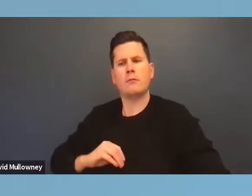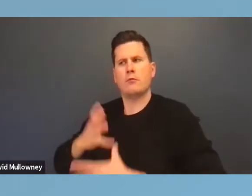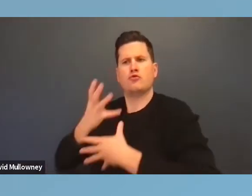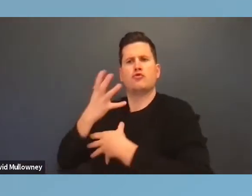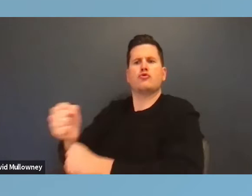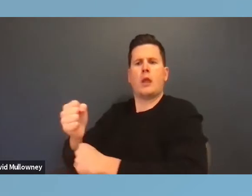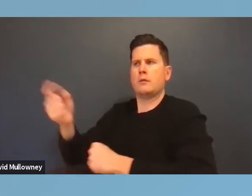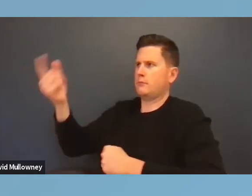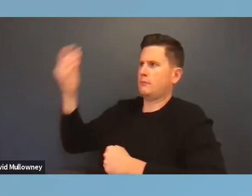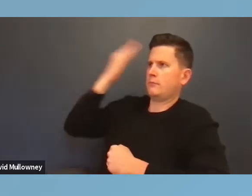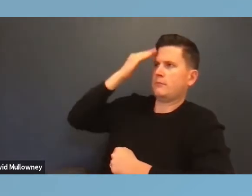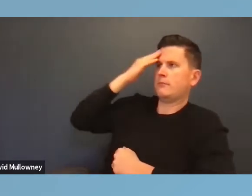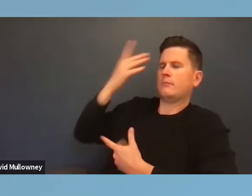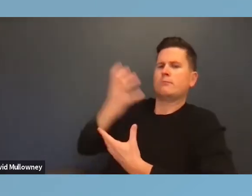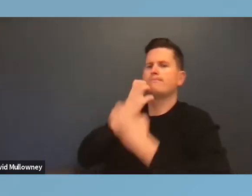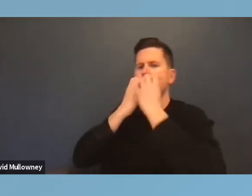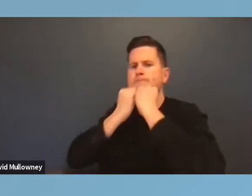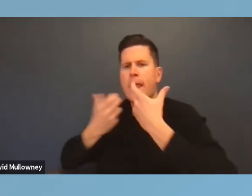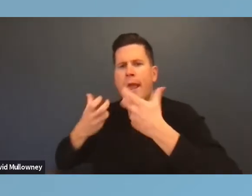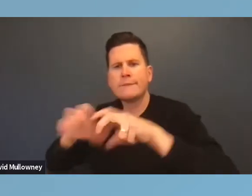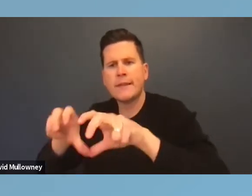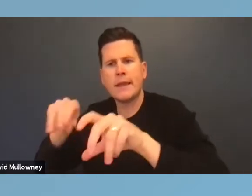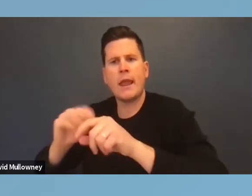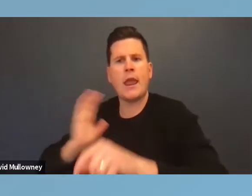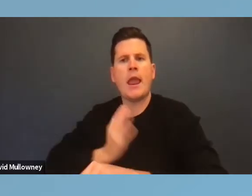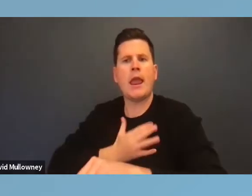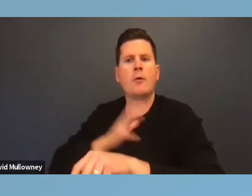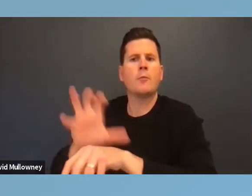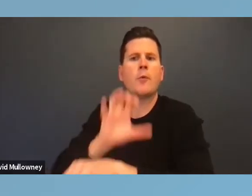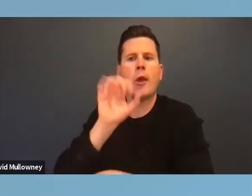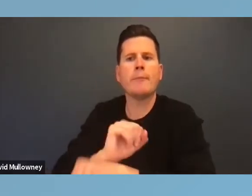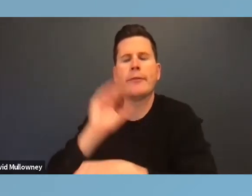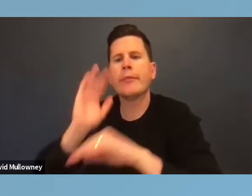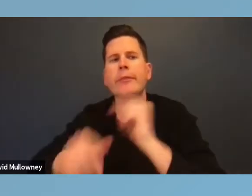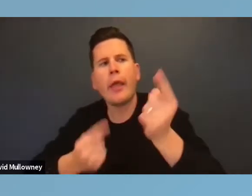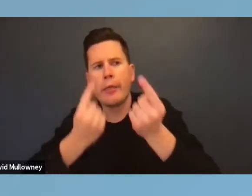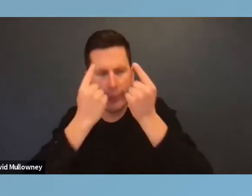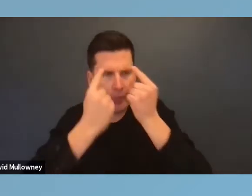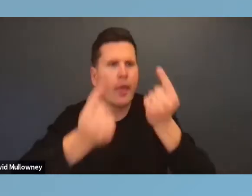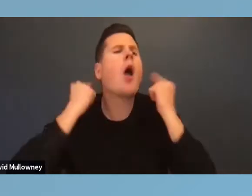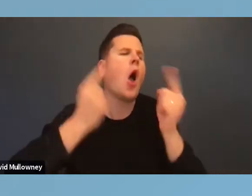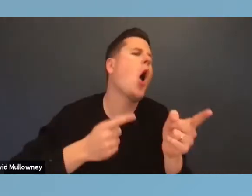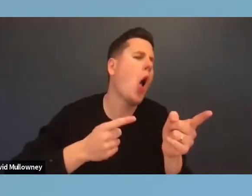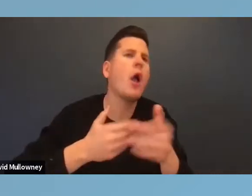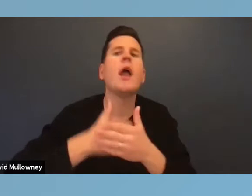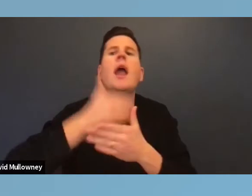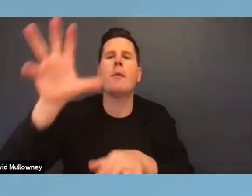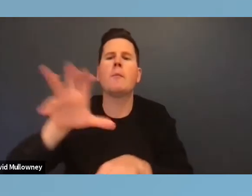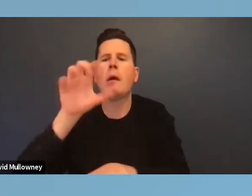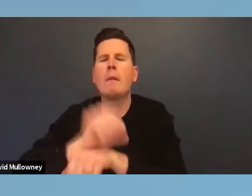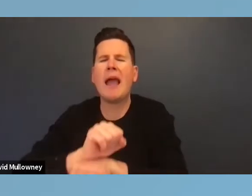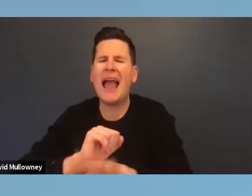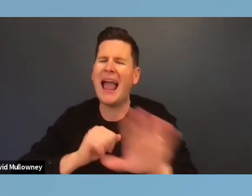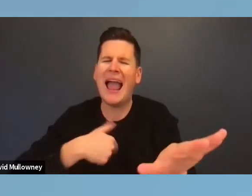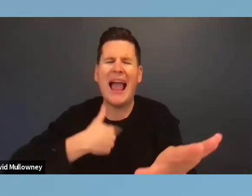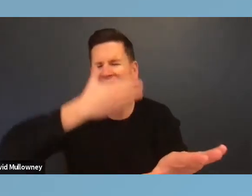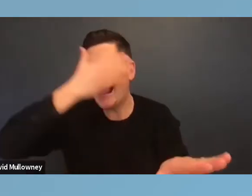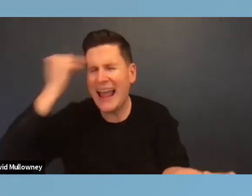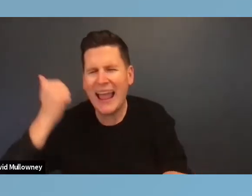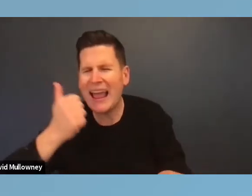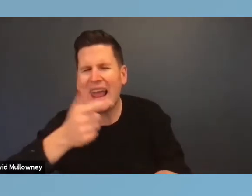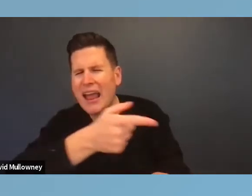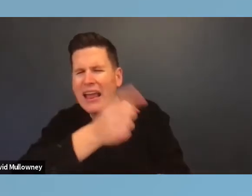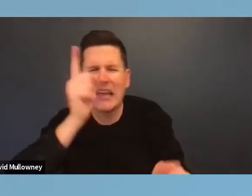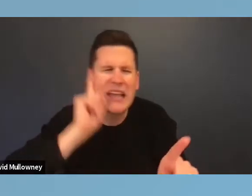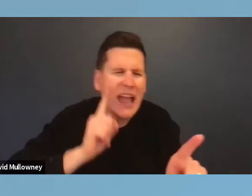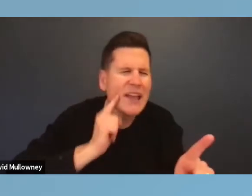That person will have more trust, seeing that you're investing time in the appointment and remembering how they prefer to be referred